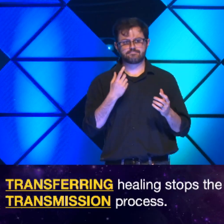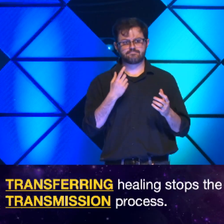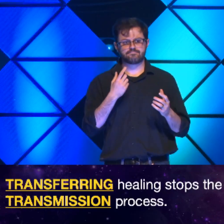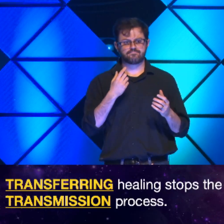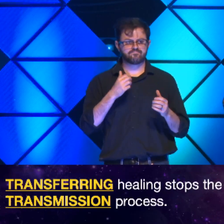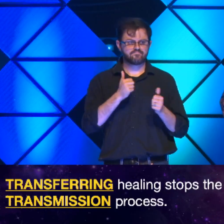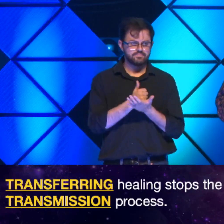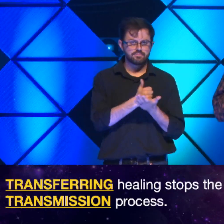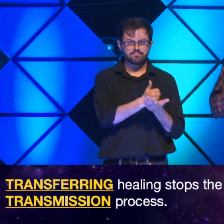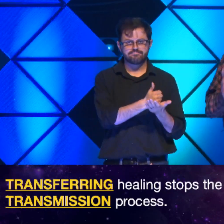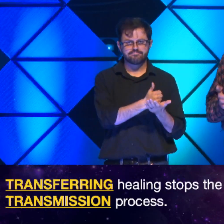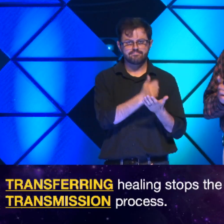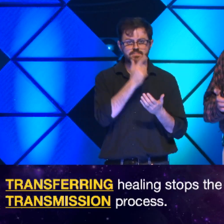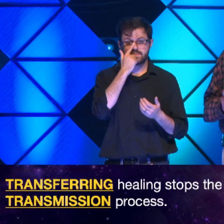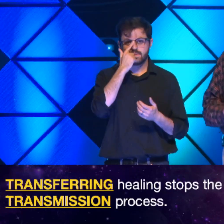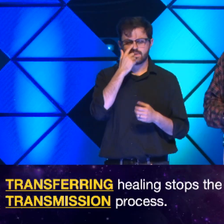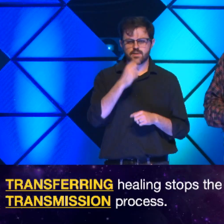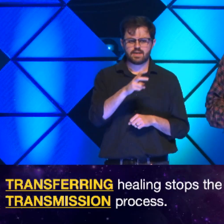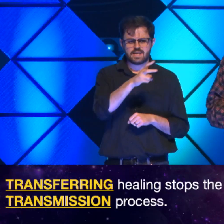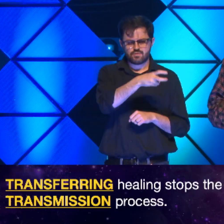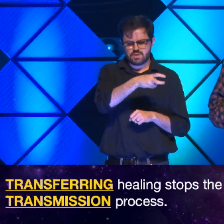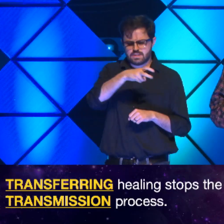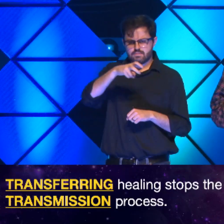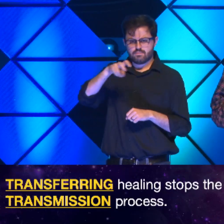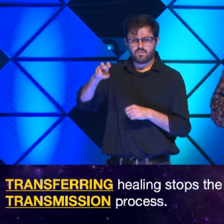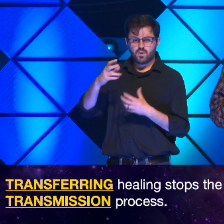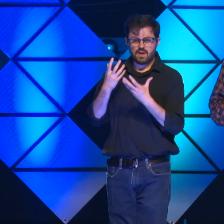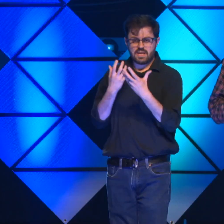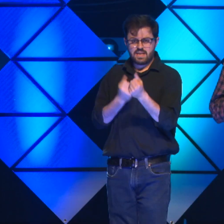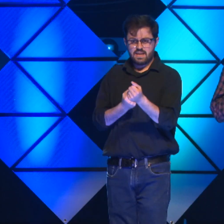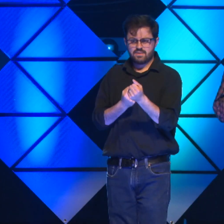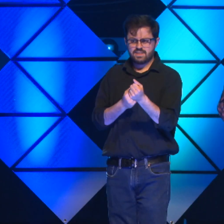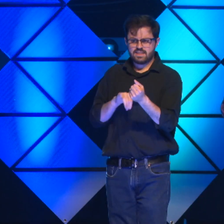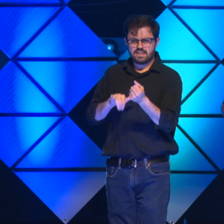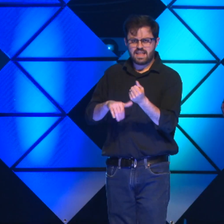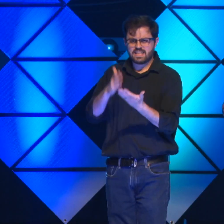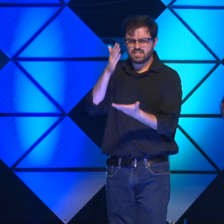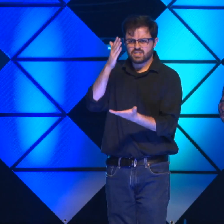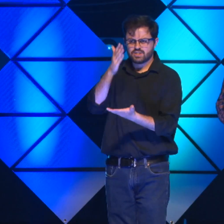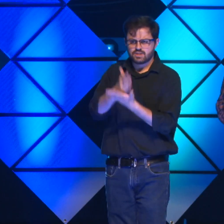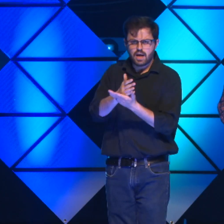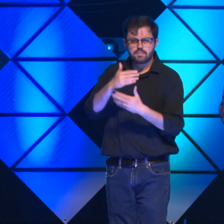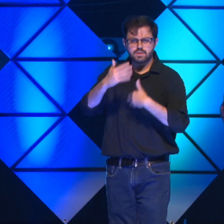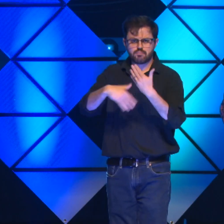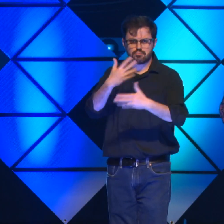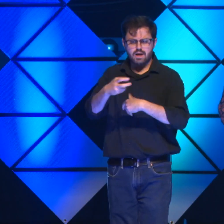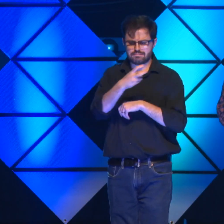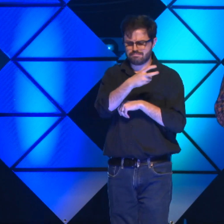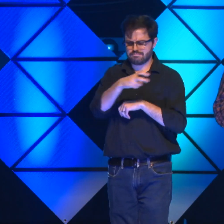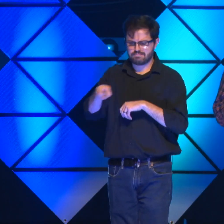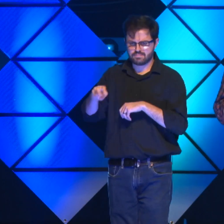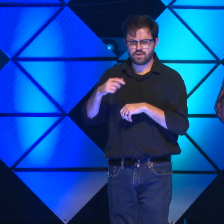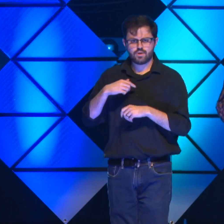Transferring healing will stop the transmission process. Remember, I reminded us that hurt people,